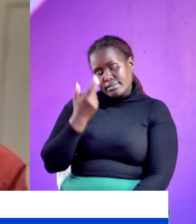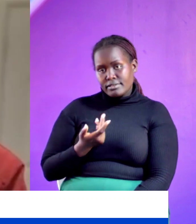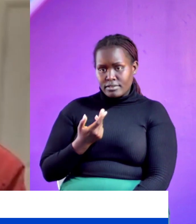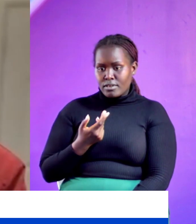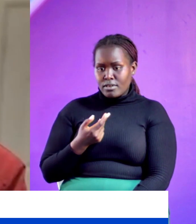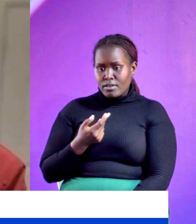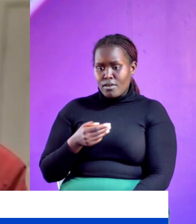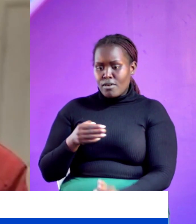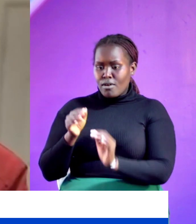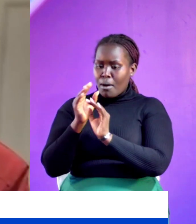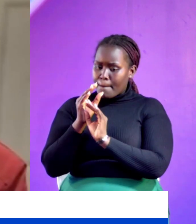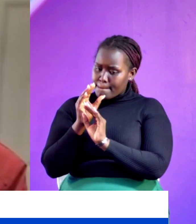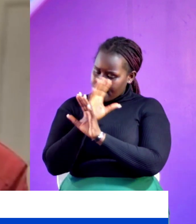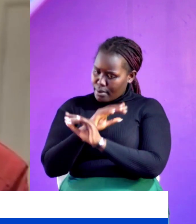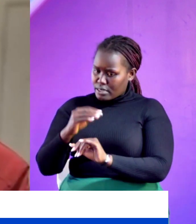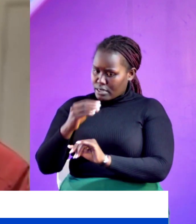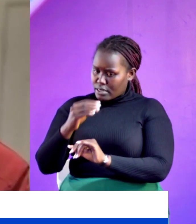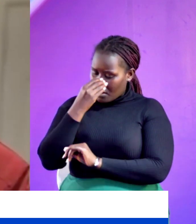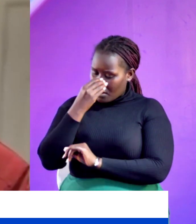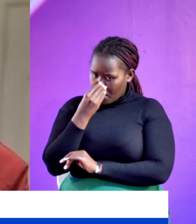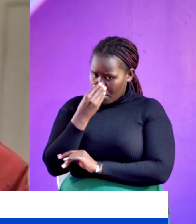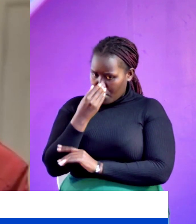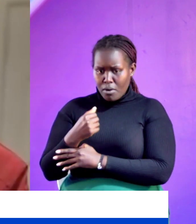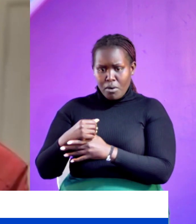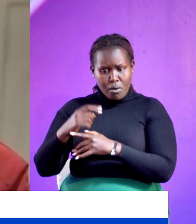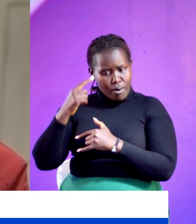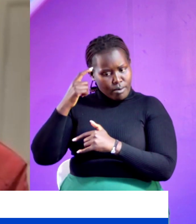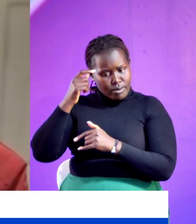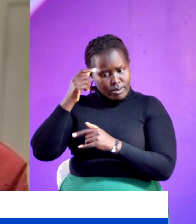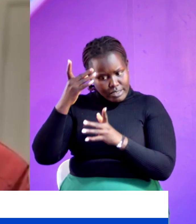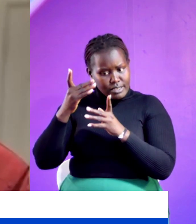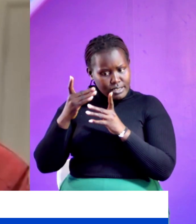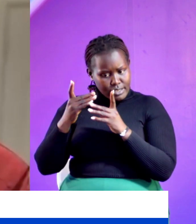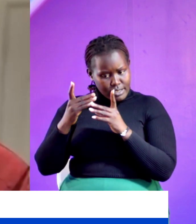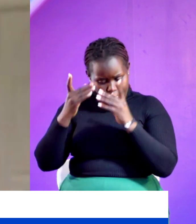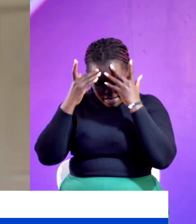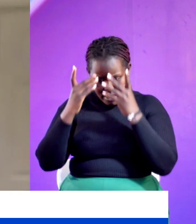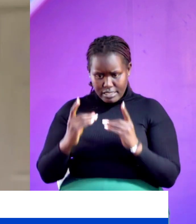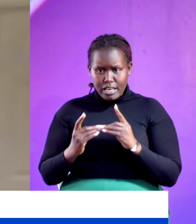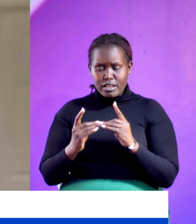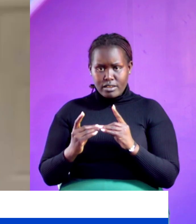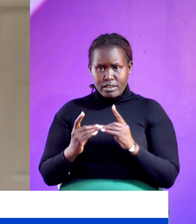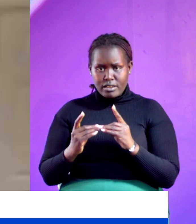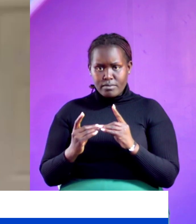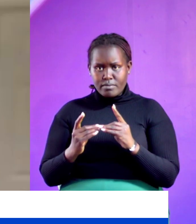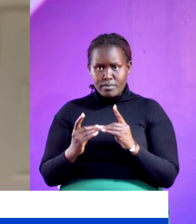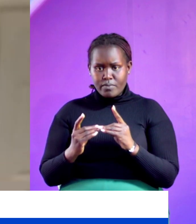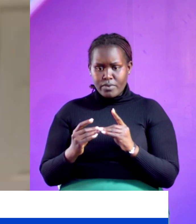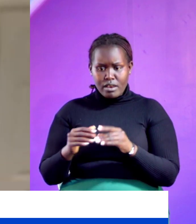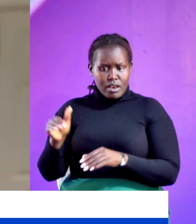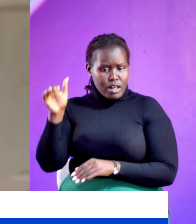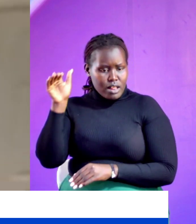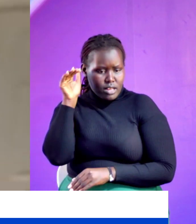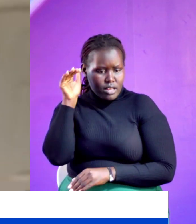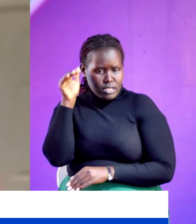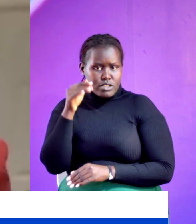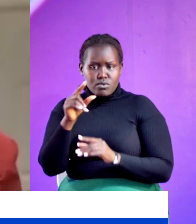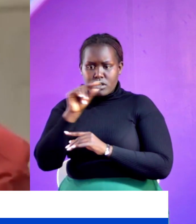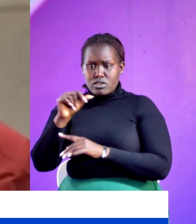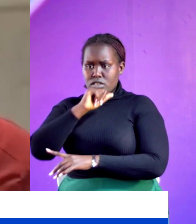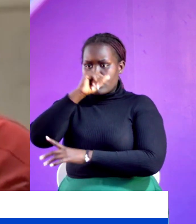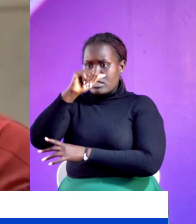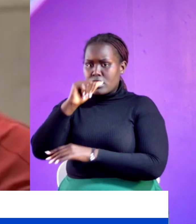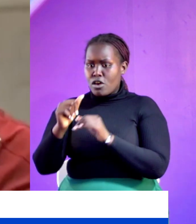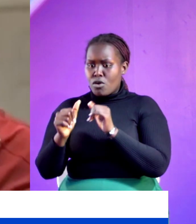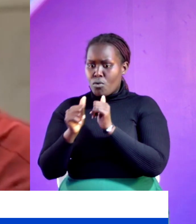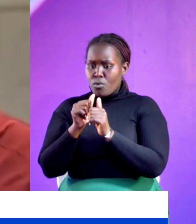William Ruto, please, can you make up your mind what ails your country? Instead of listening to the Gen Zs, the issues they are